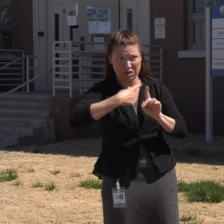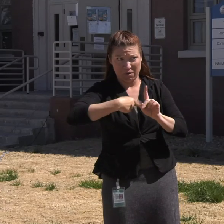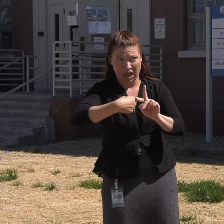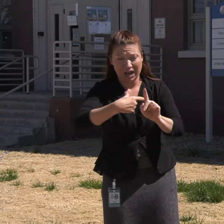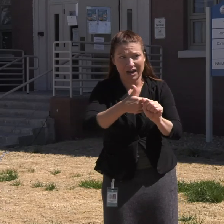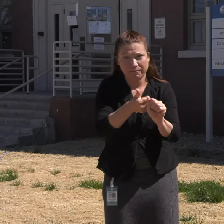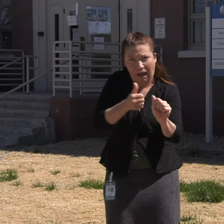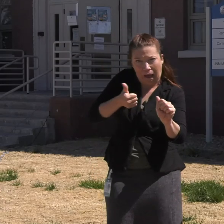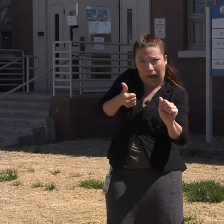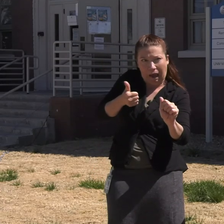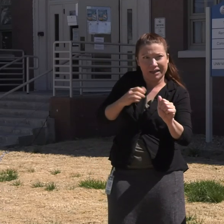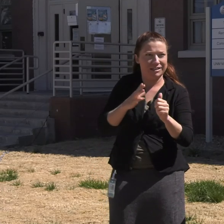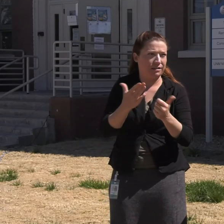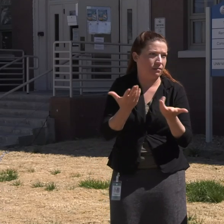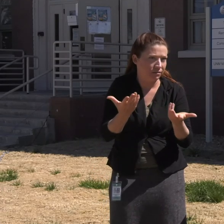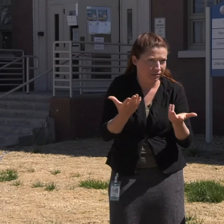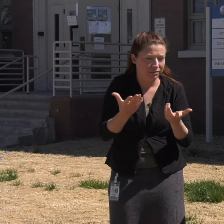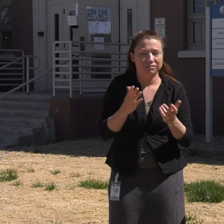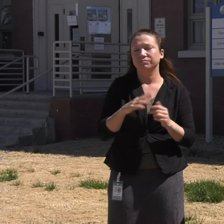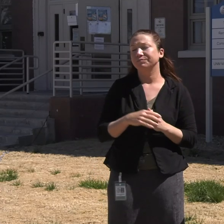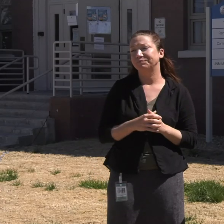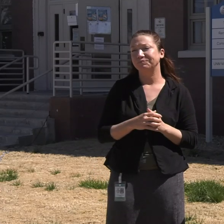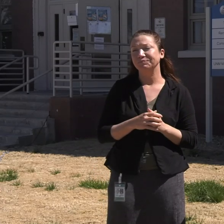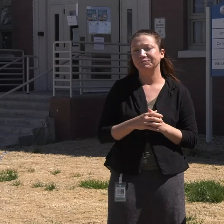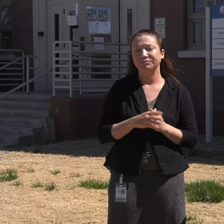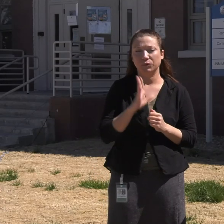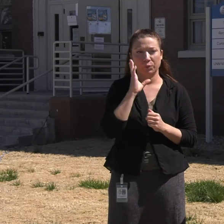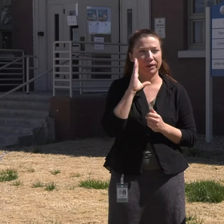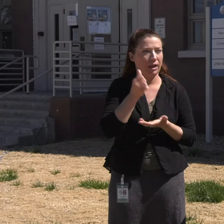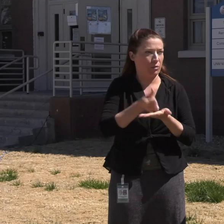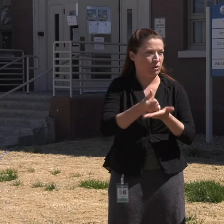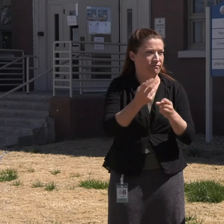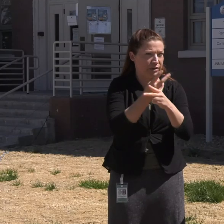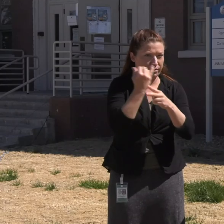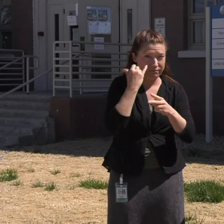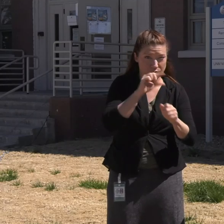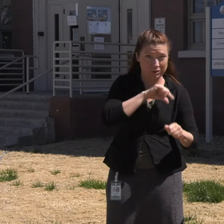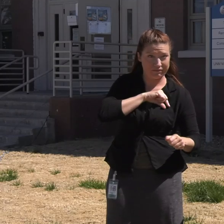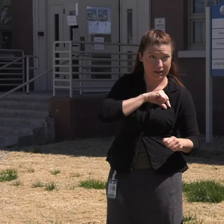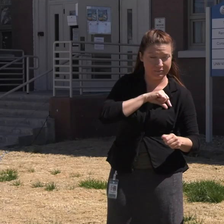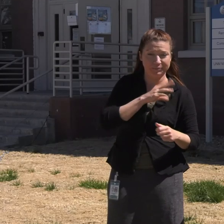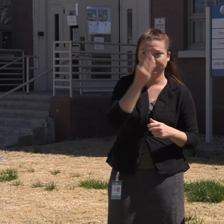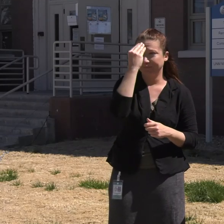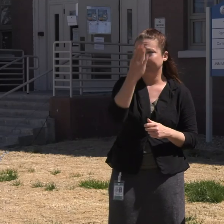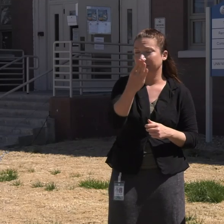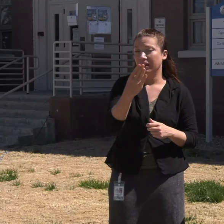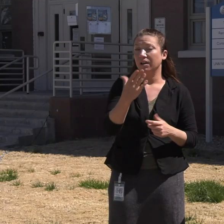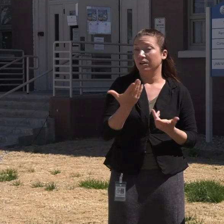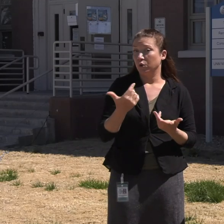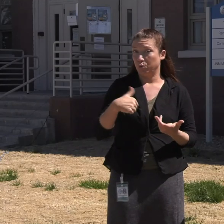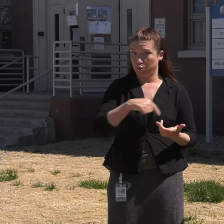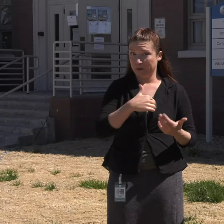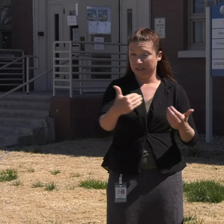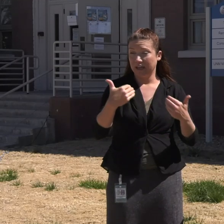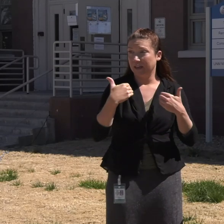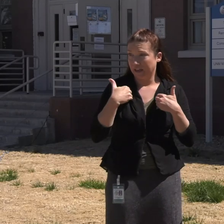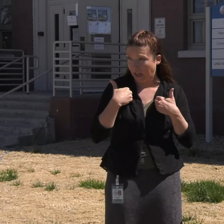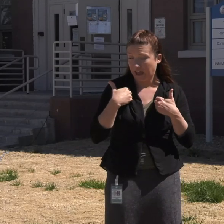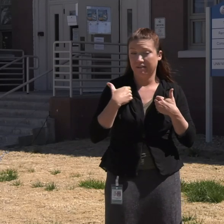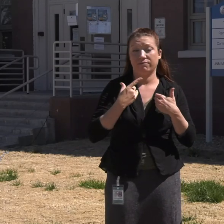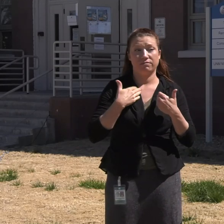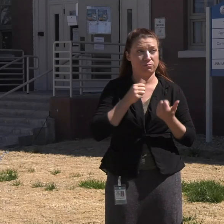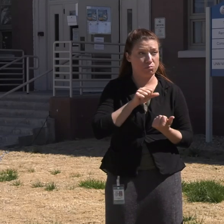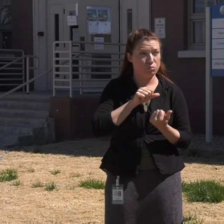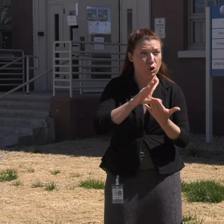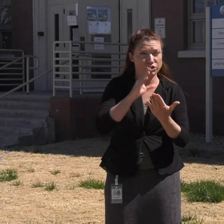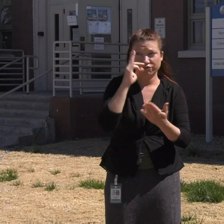that. Additionally, the health and social service centers we have do have an established method for individuals who just